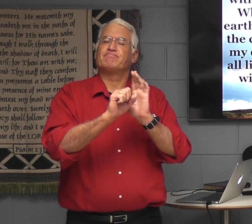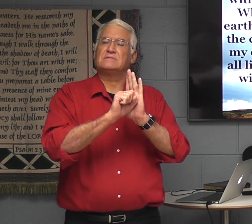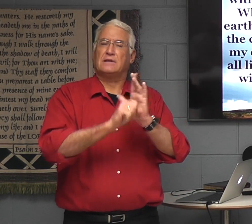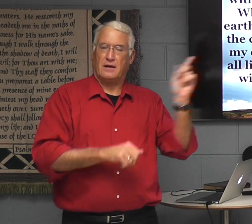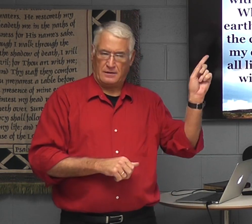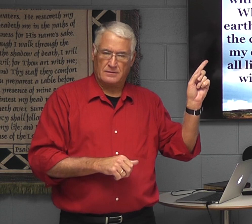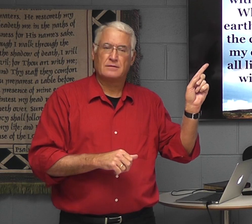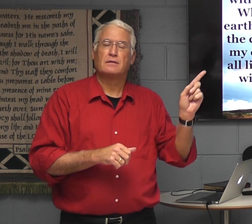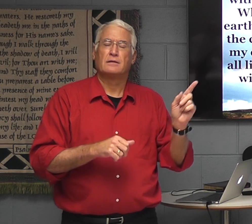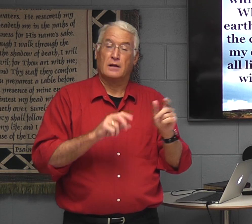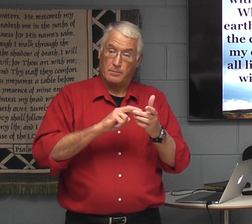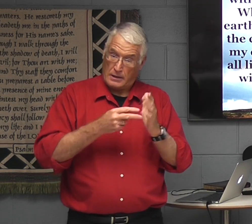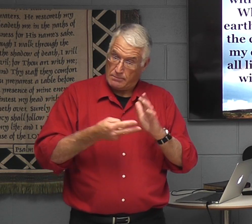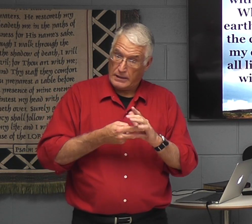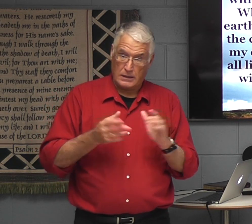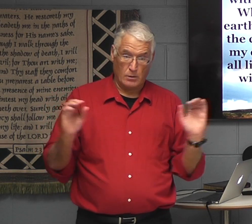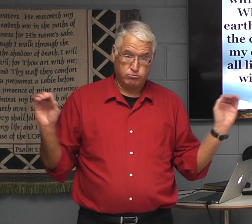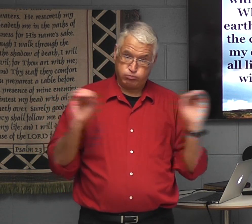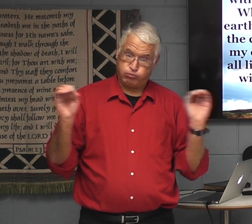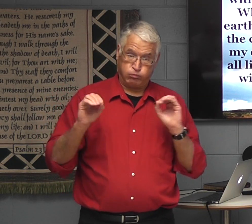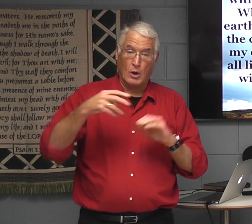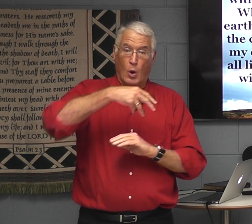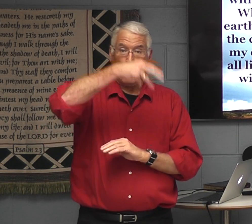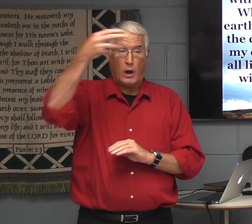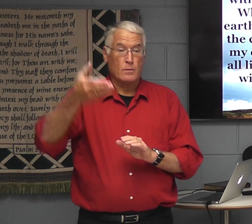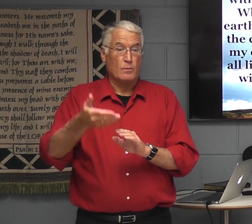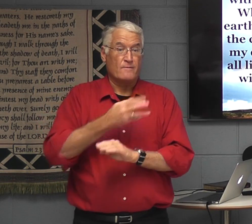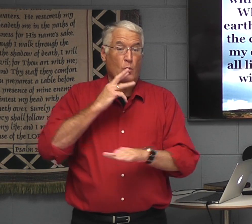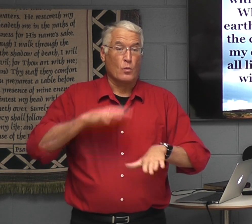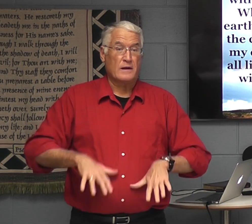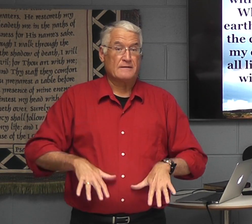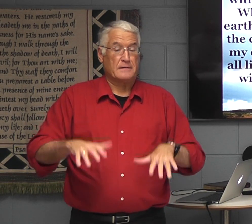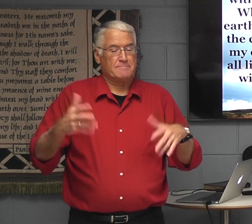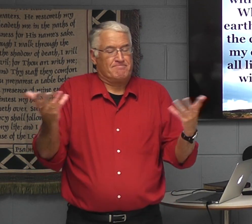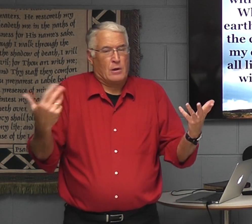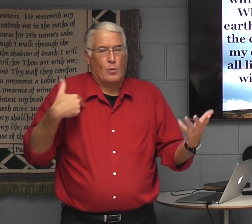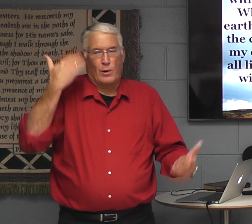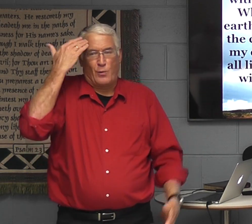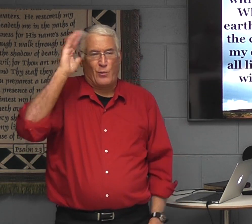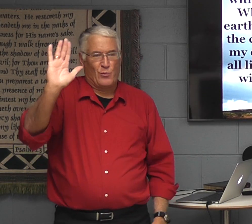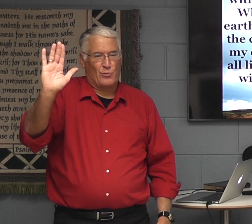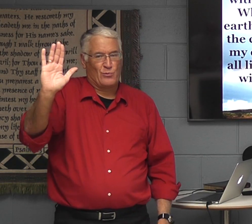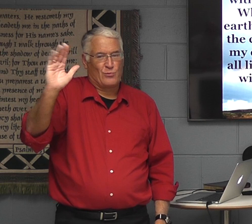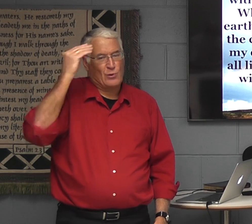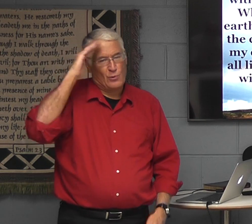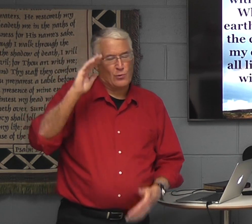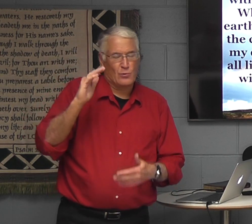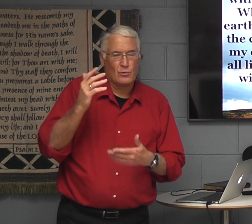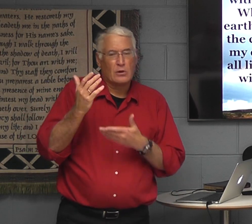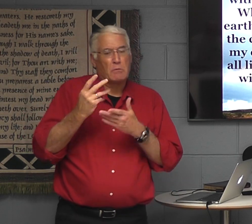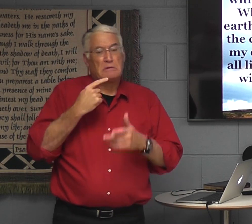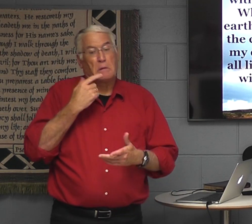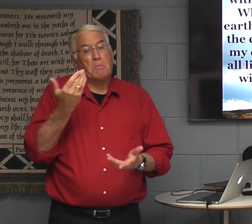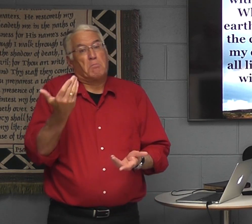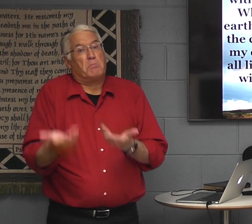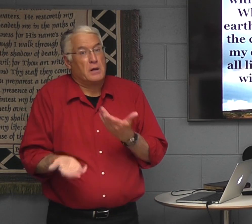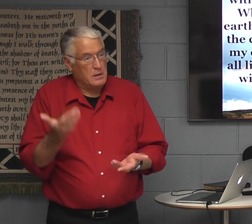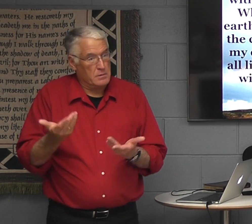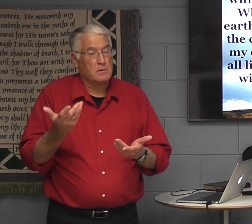We have rain more often now, so we see rainbows. But does that mean that there was no rainbows before the floods? We don't know. Some